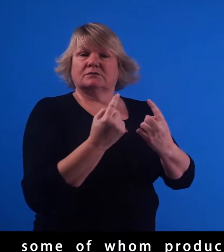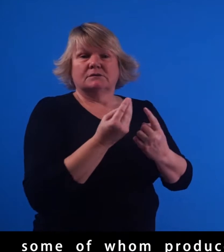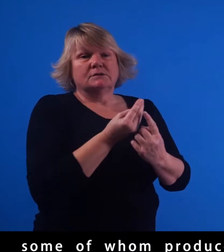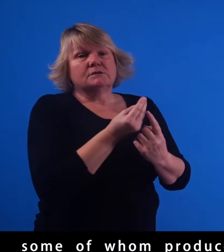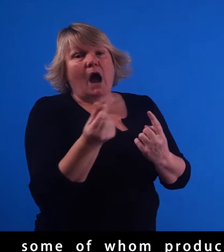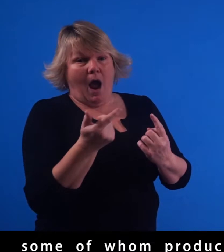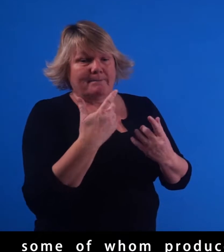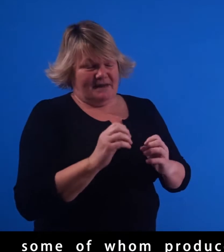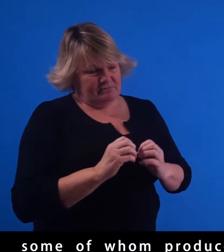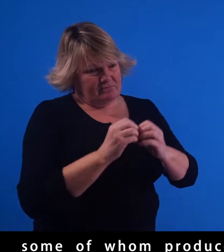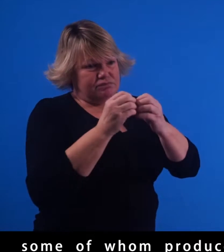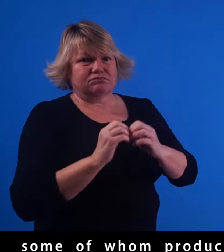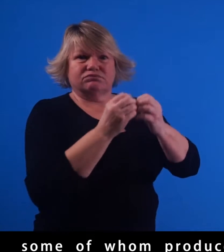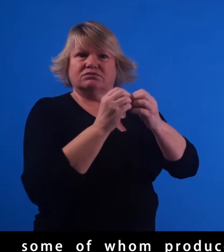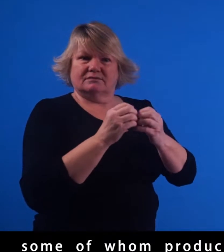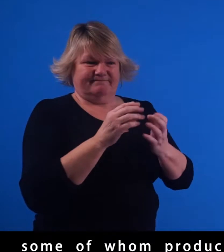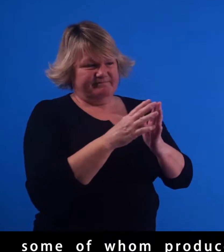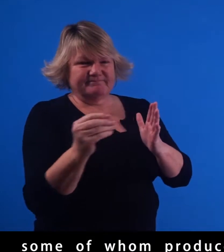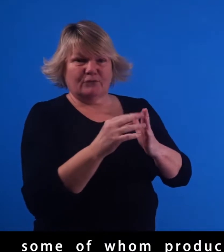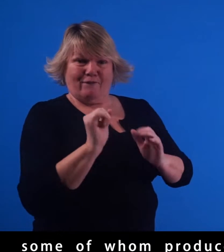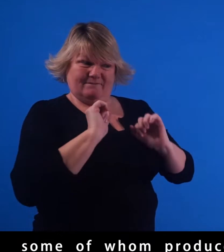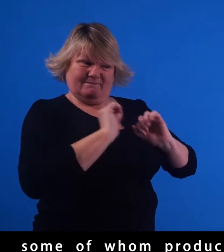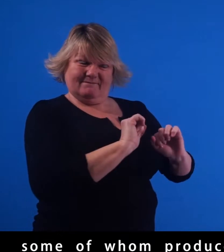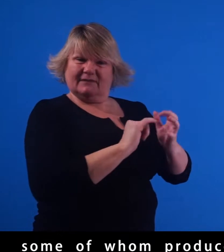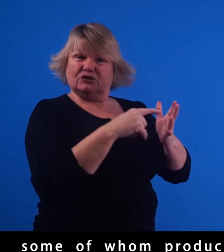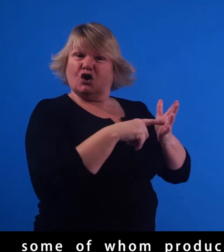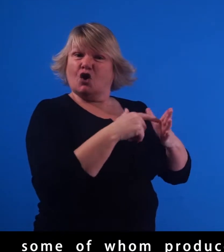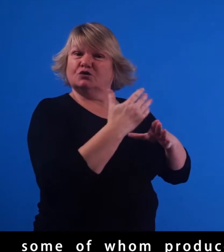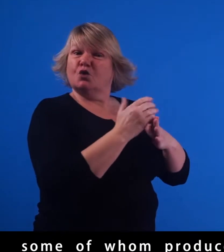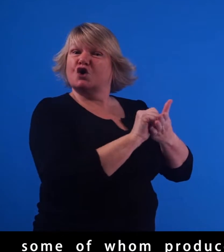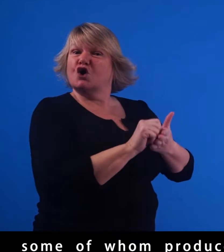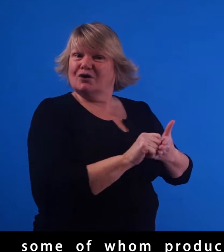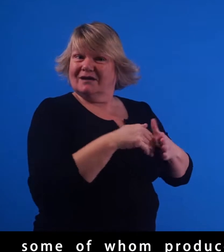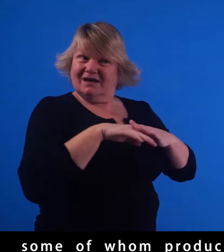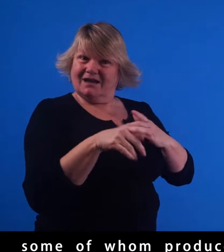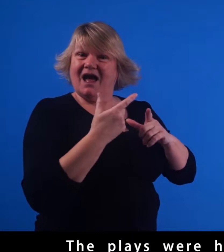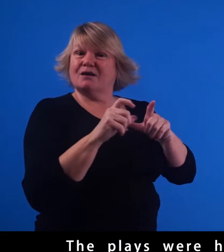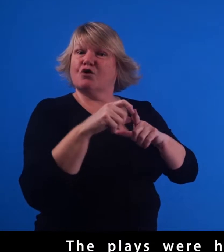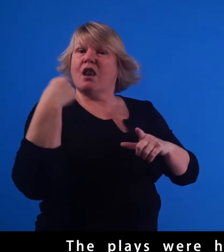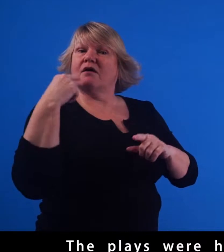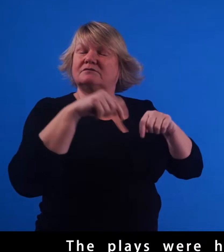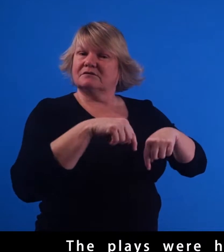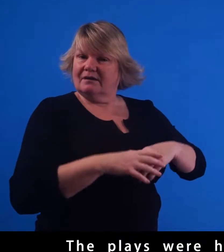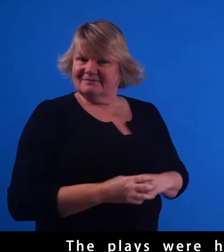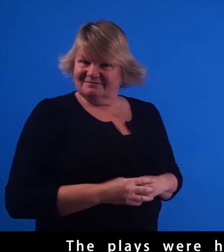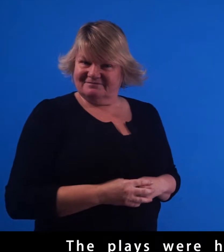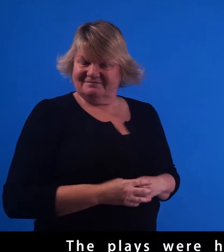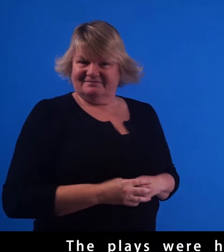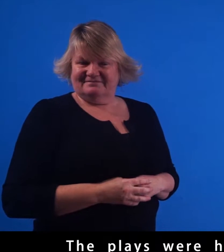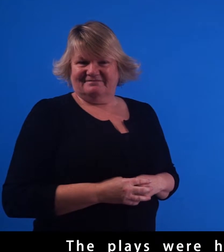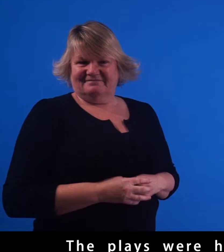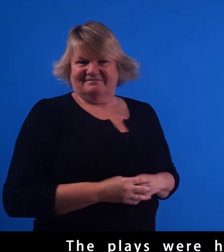some of whom produced dramatised versions of his works for performances in Edinburgh and London. The plays were hugely